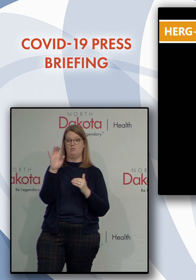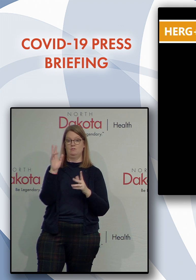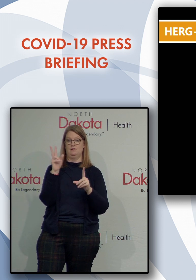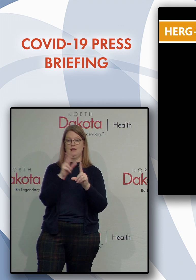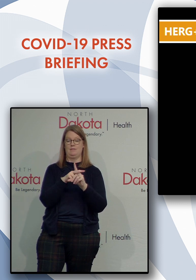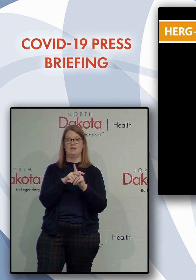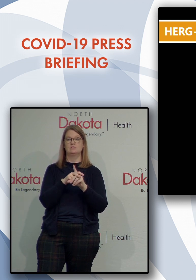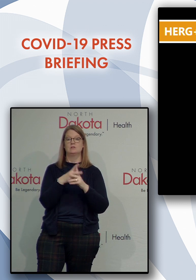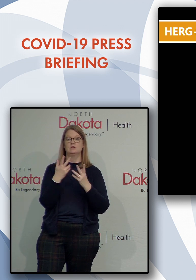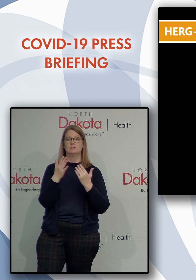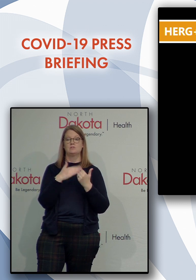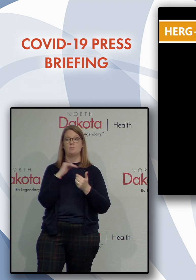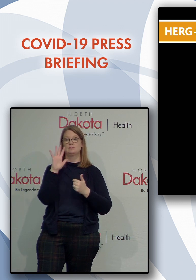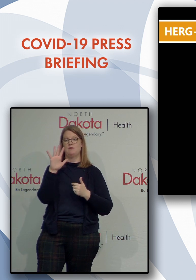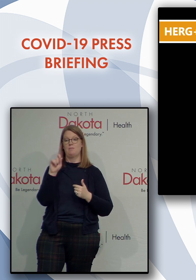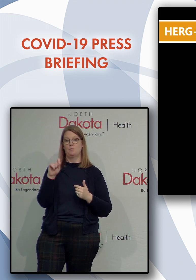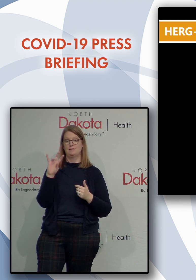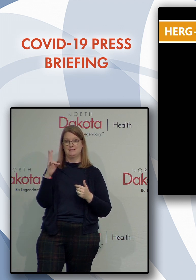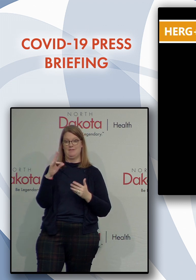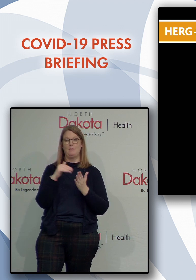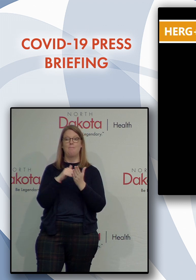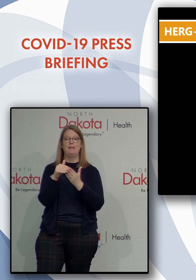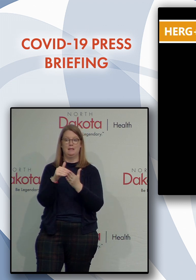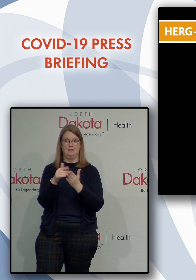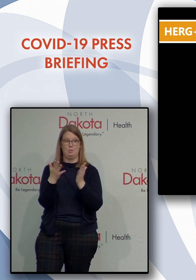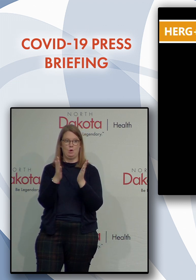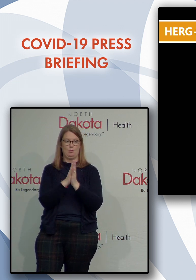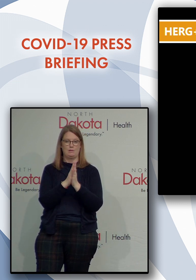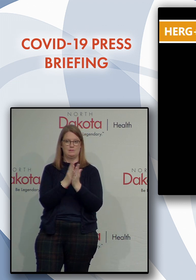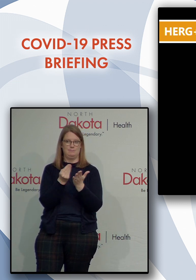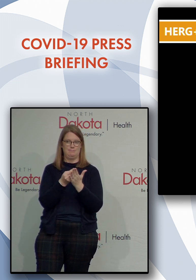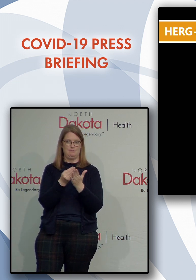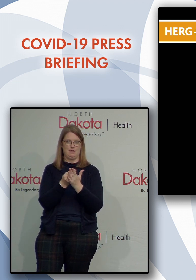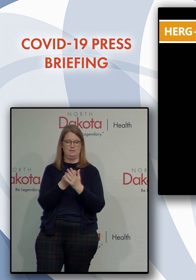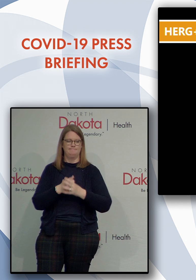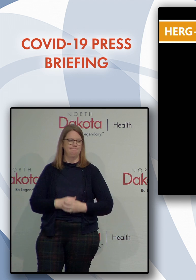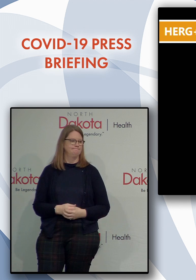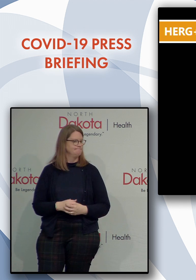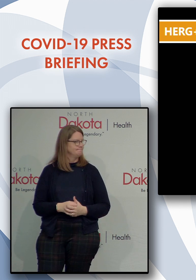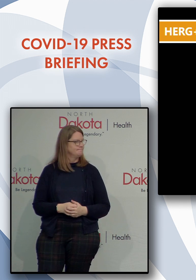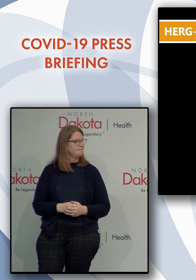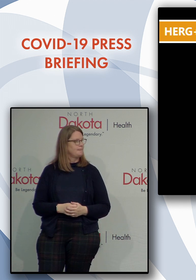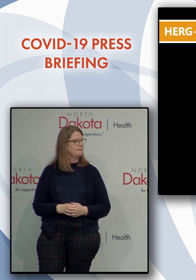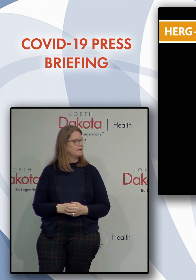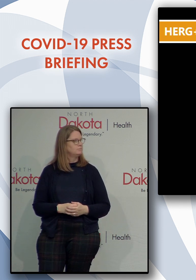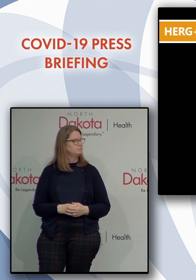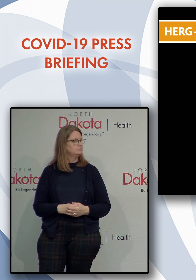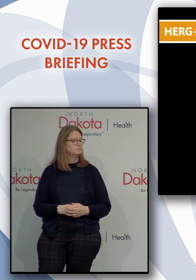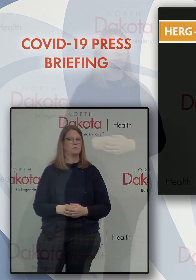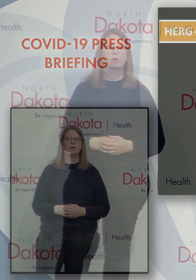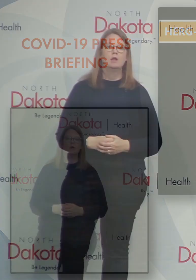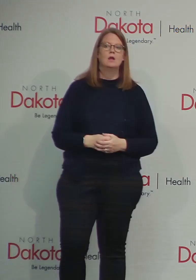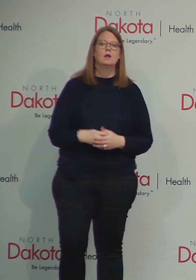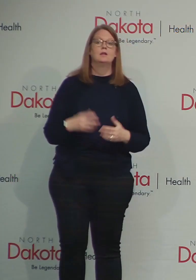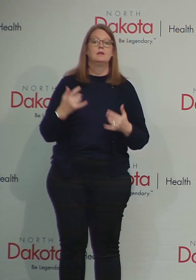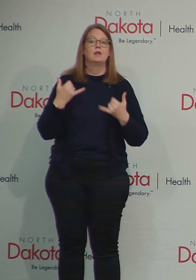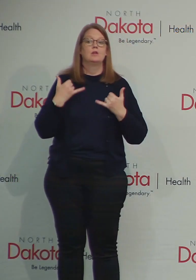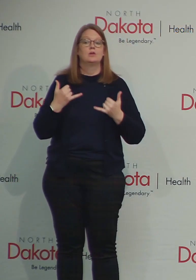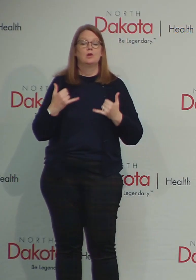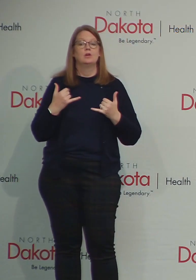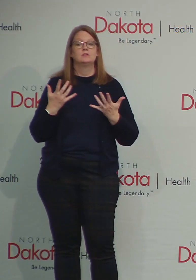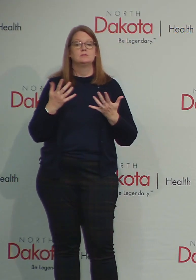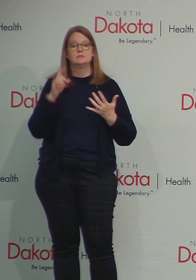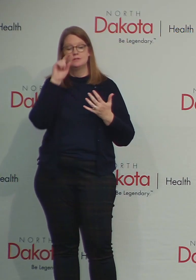nearly $5.7 million in requested relief. And for the most current updates on